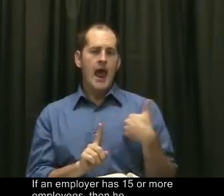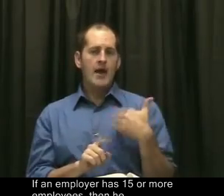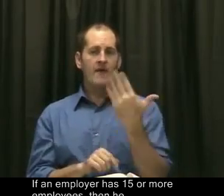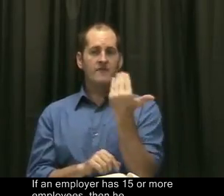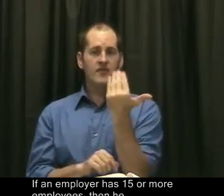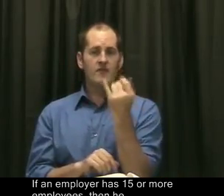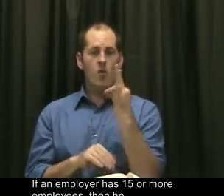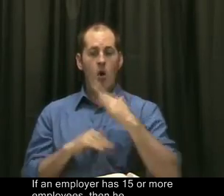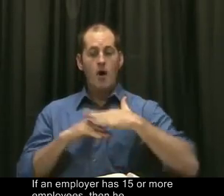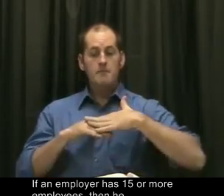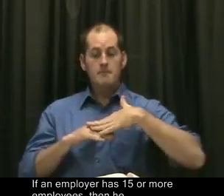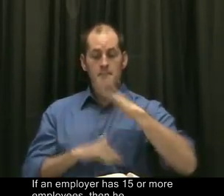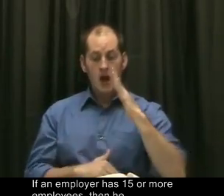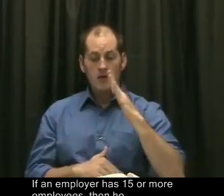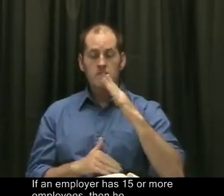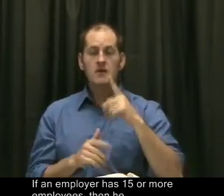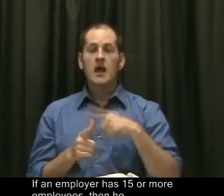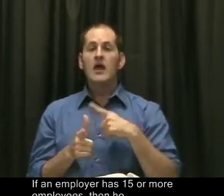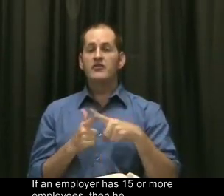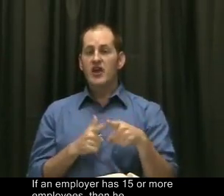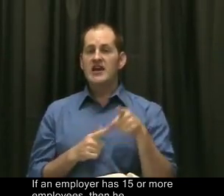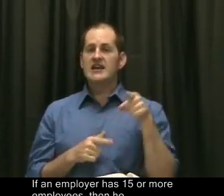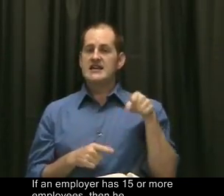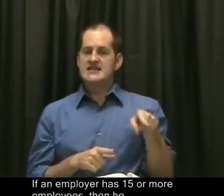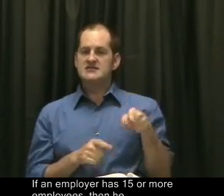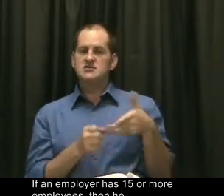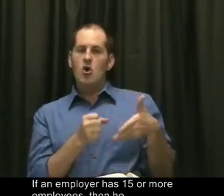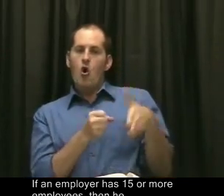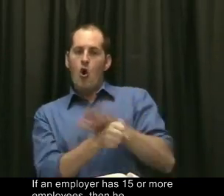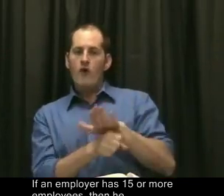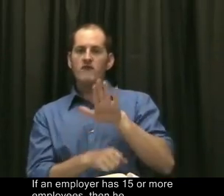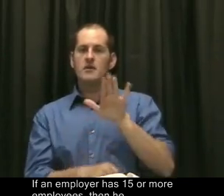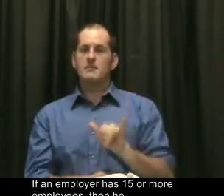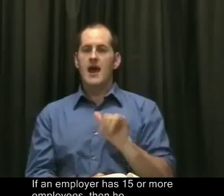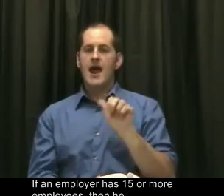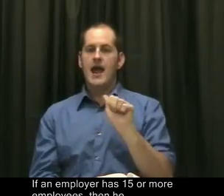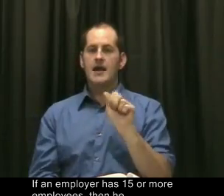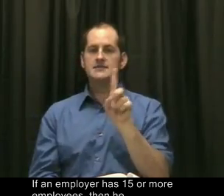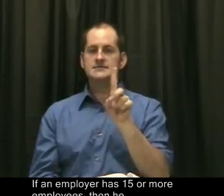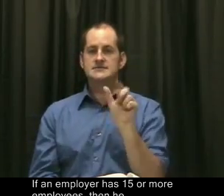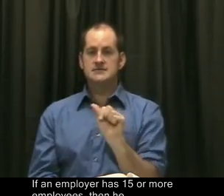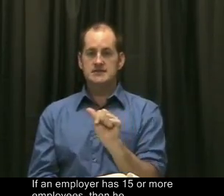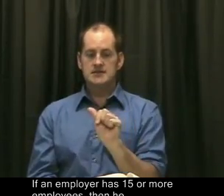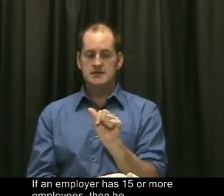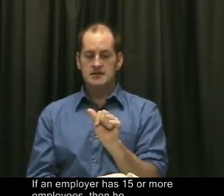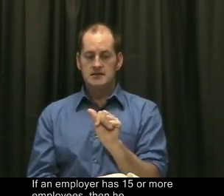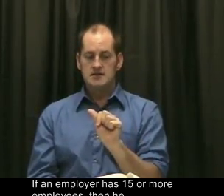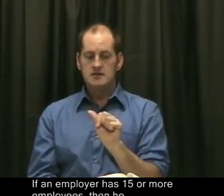If an employer has 15 or more employees, then he is covered by the ADA.